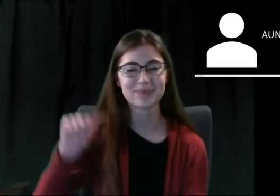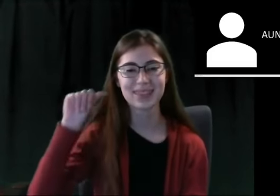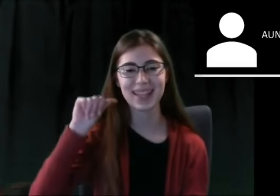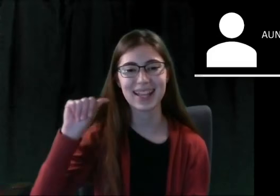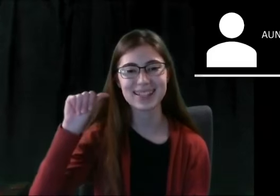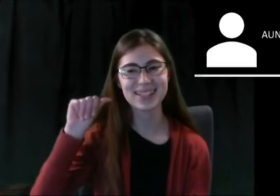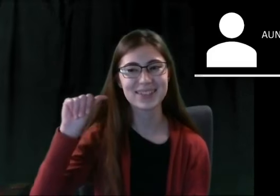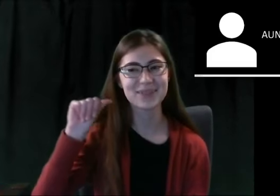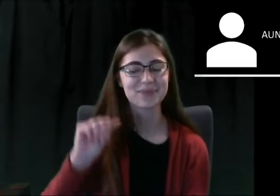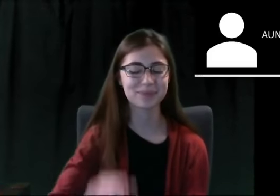aunt,